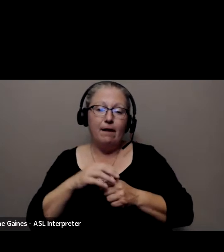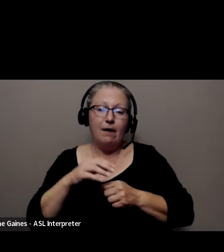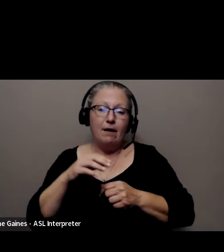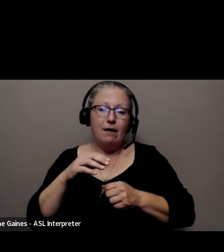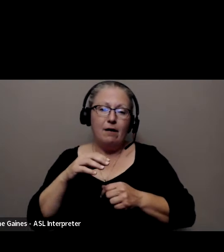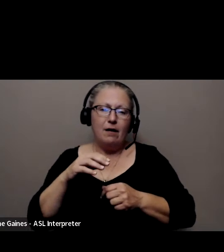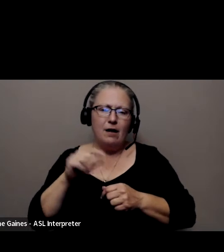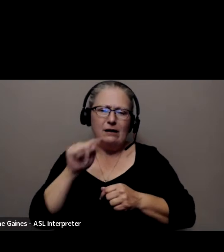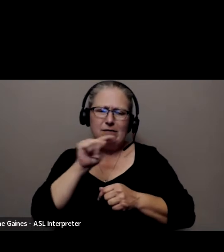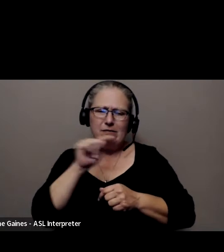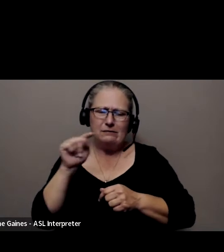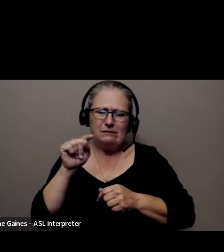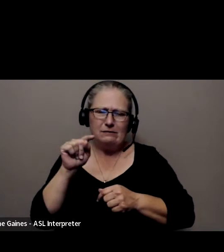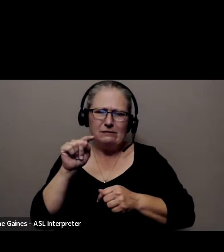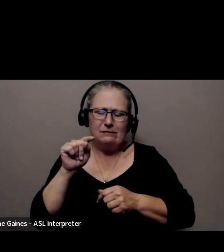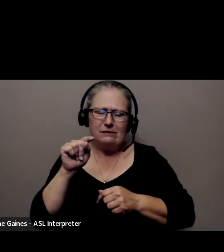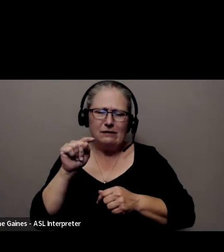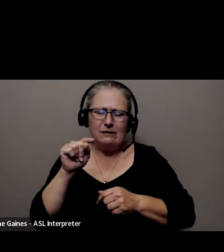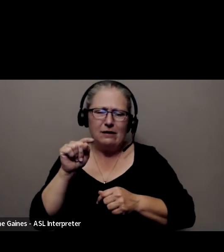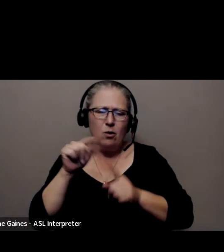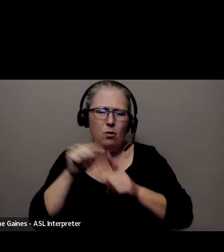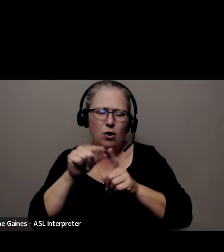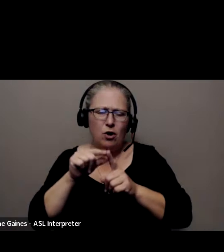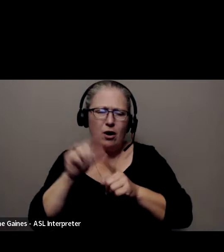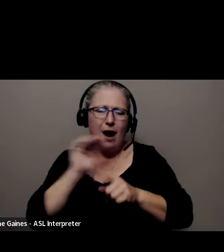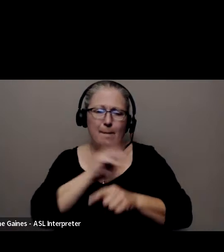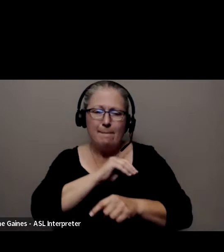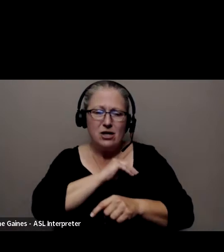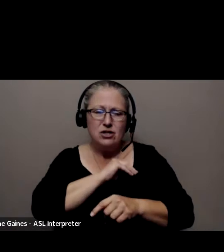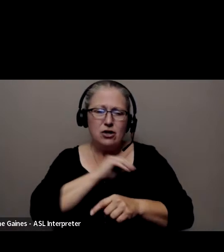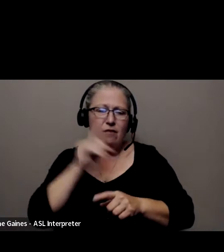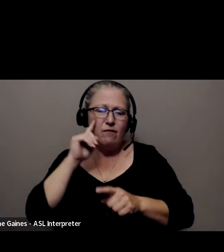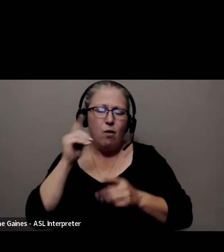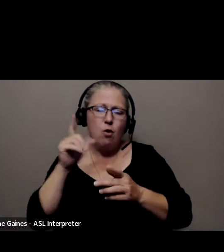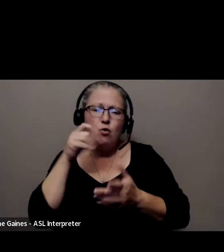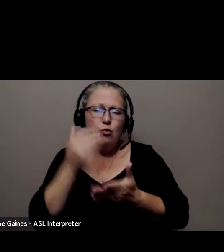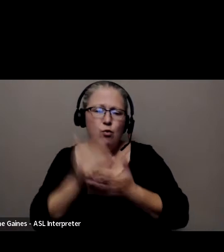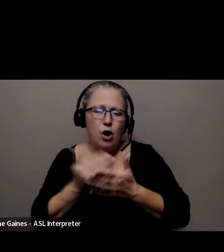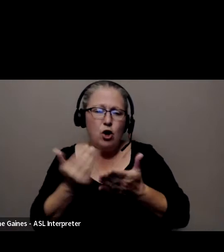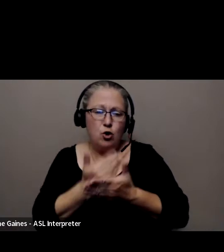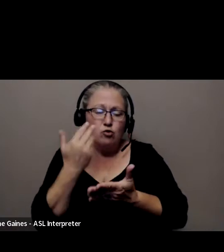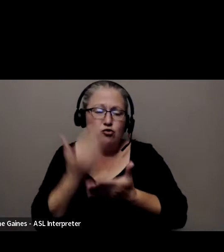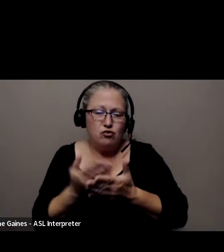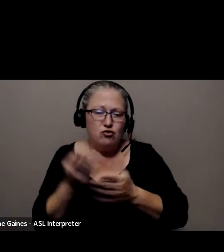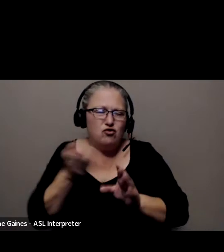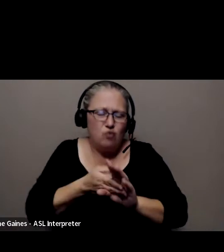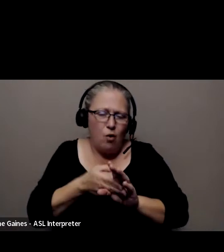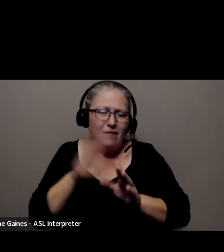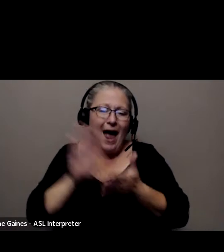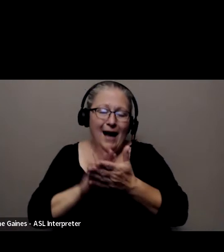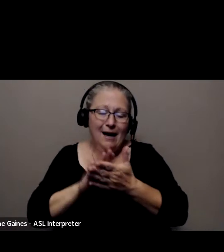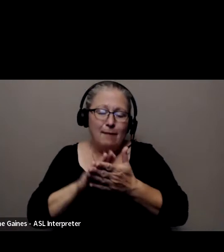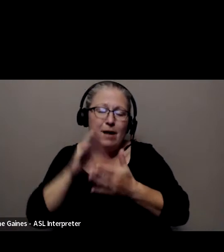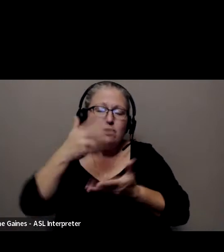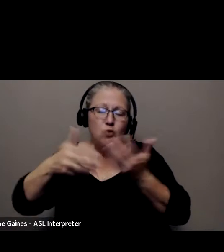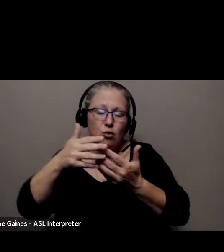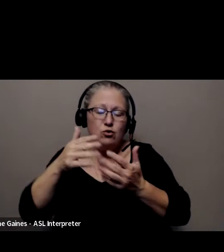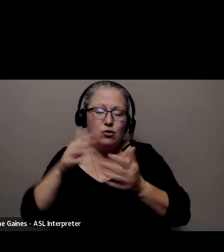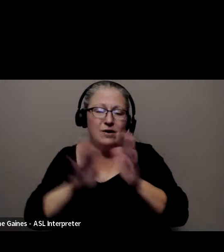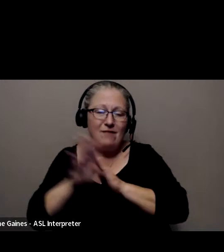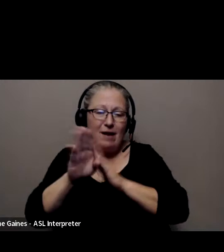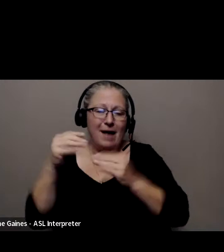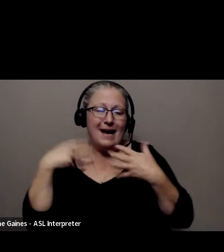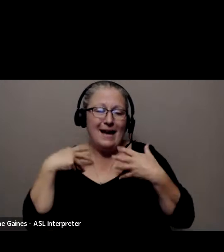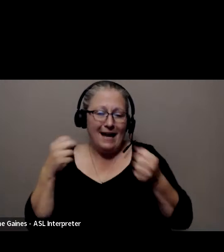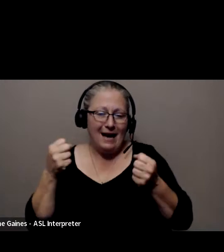Lakesh pedagogy, our mission is to support recently arrived newcomers in their academic and social development and healing.